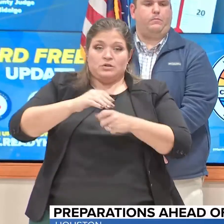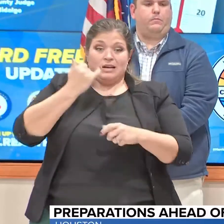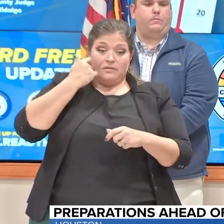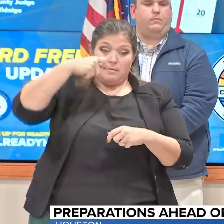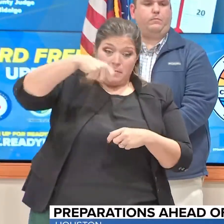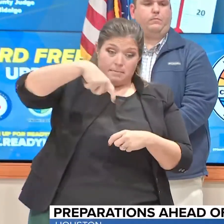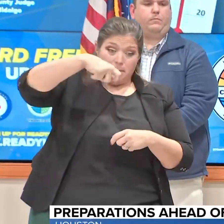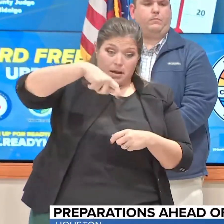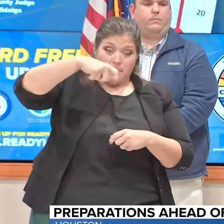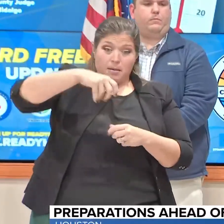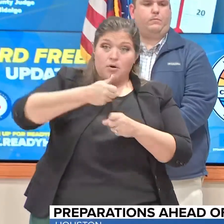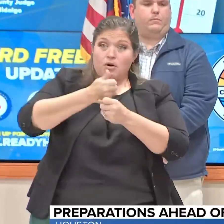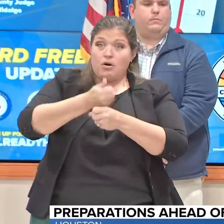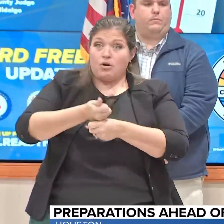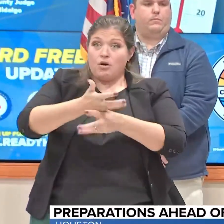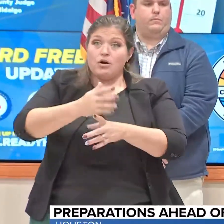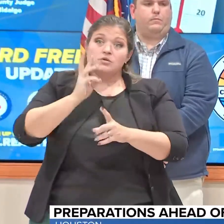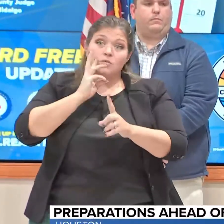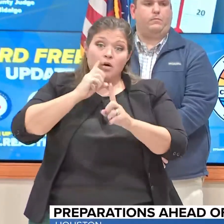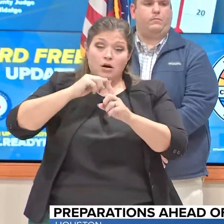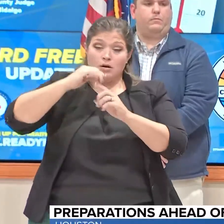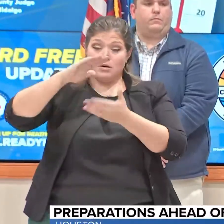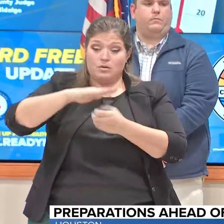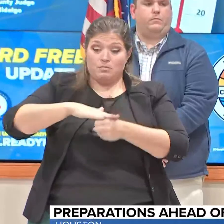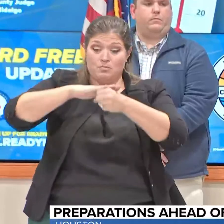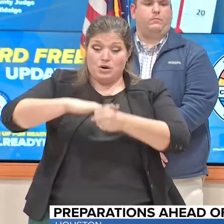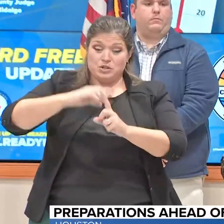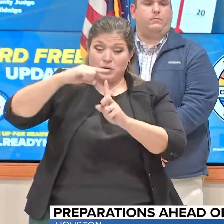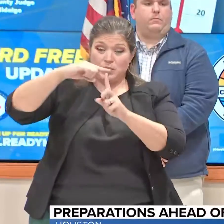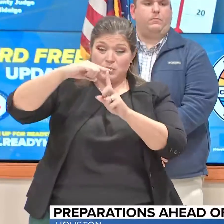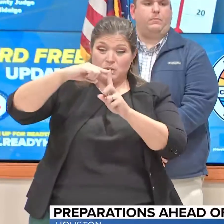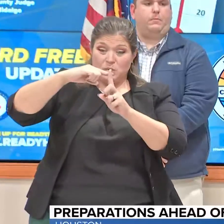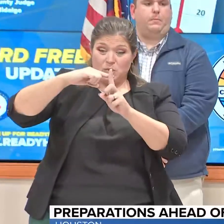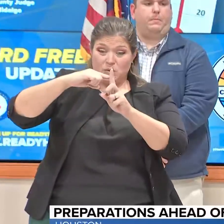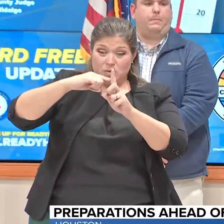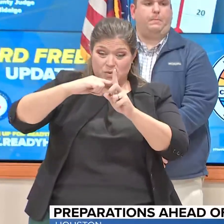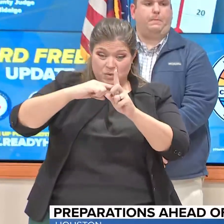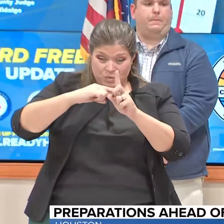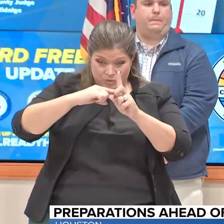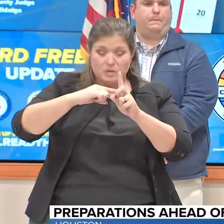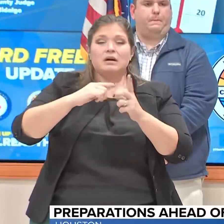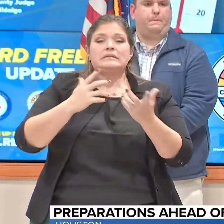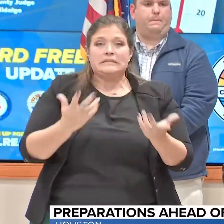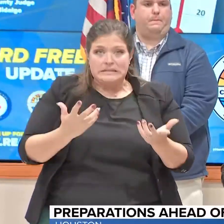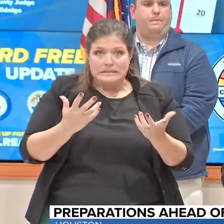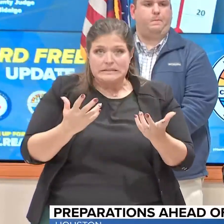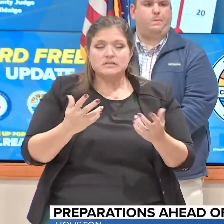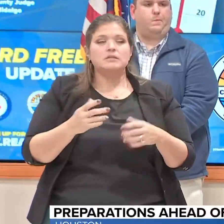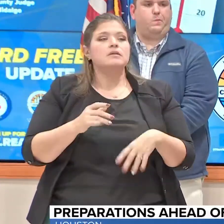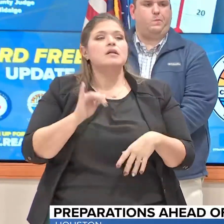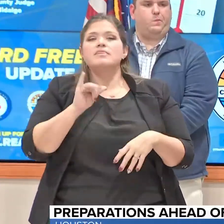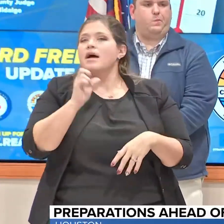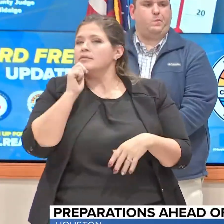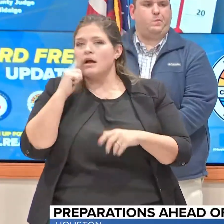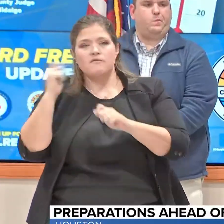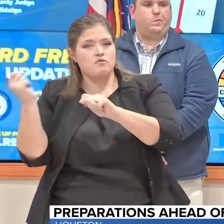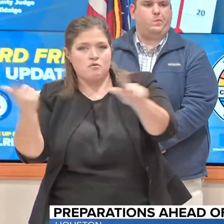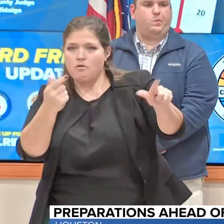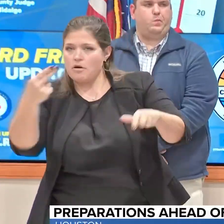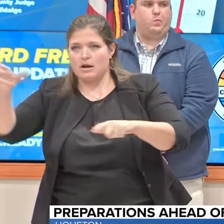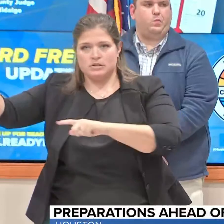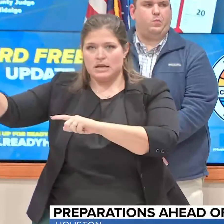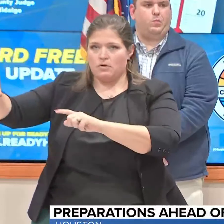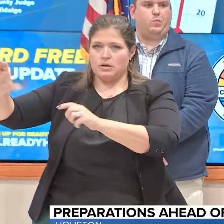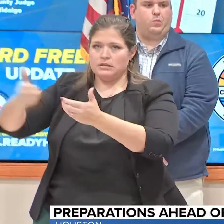not, excuse me, as the judge said, that's not pertaining to all the systems in Harris County, and she's